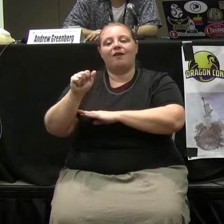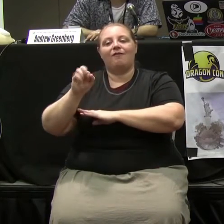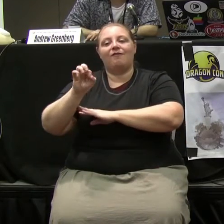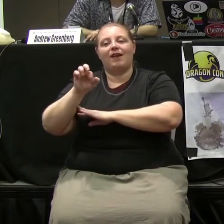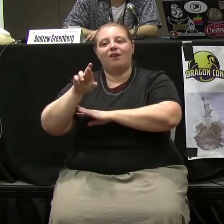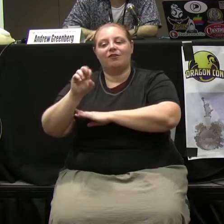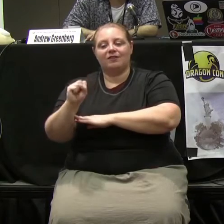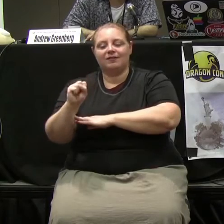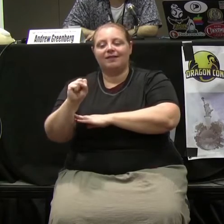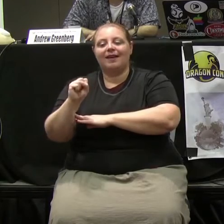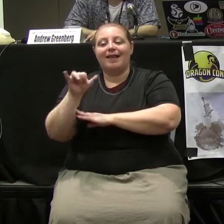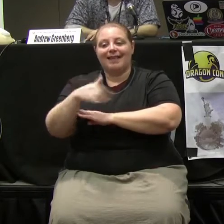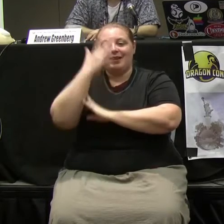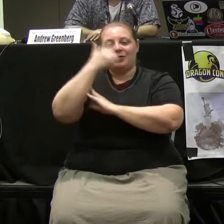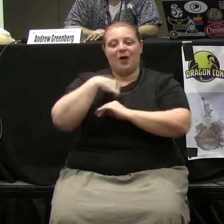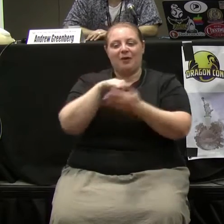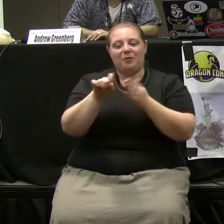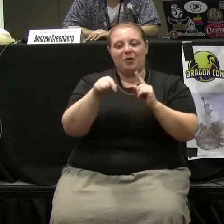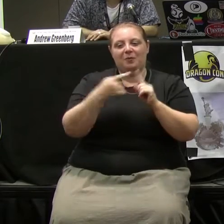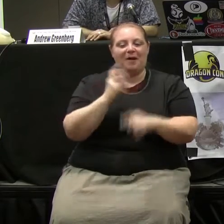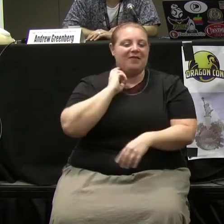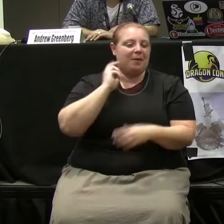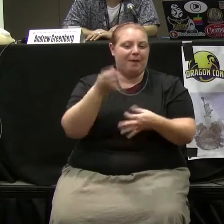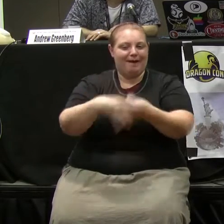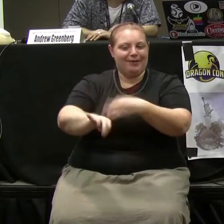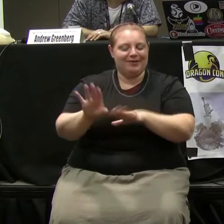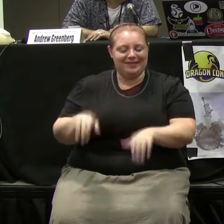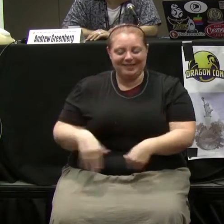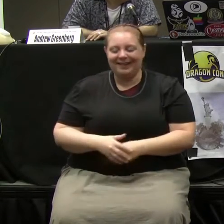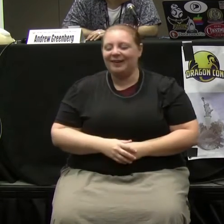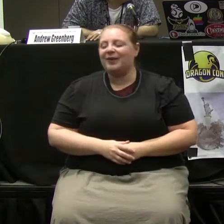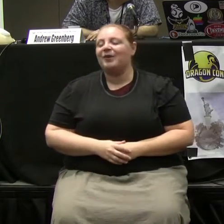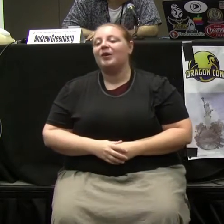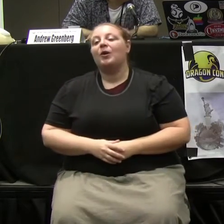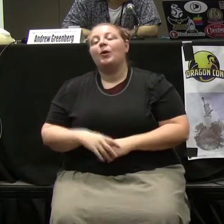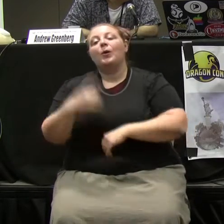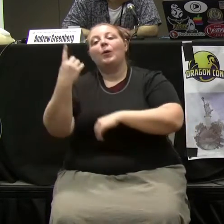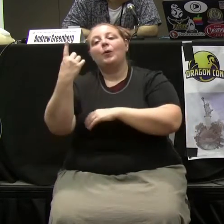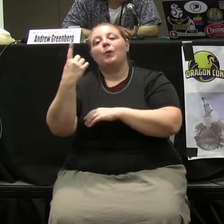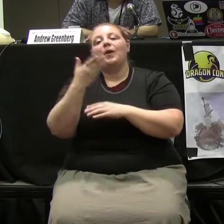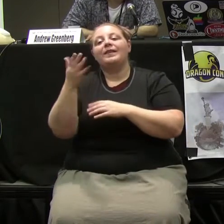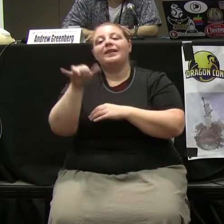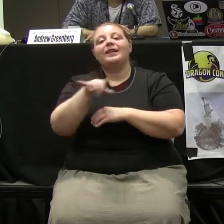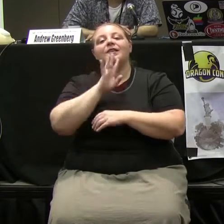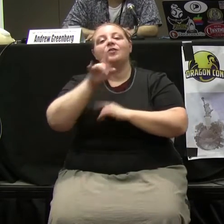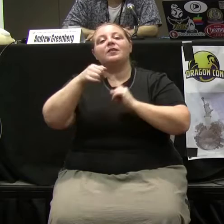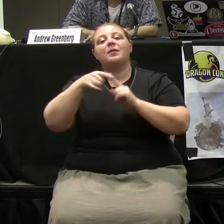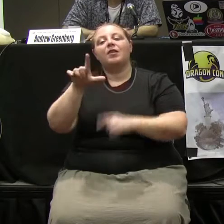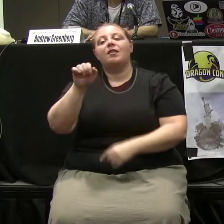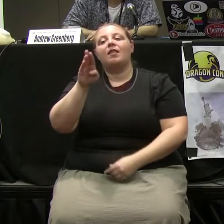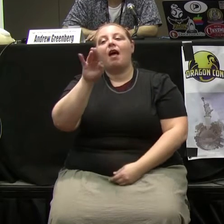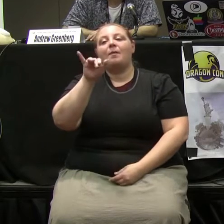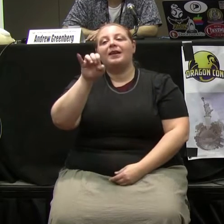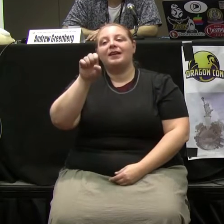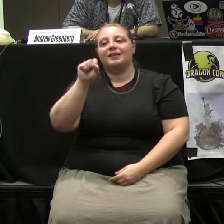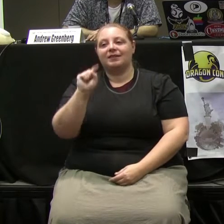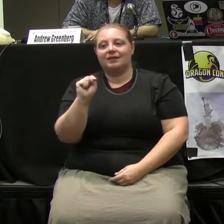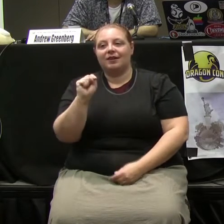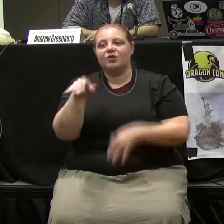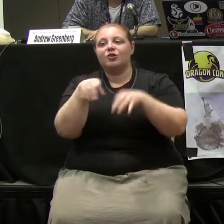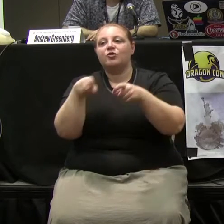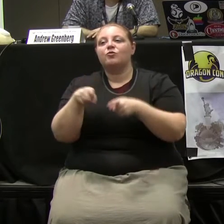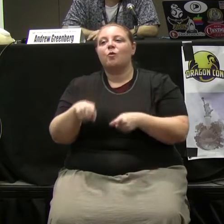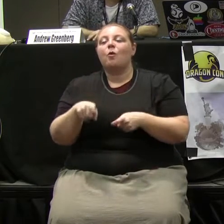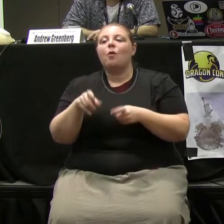that's why I went and wrote about vampires instead. But one thing that Dave brought up was the ability of lobbyists to really control the message in